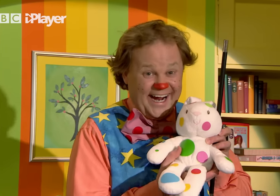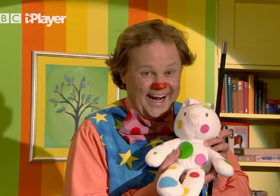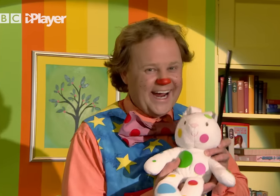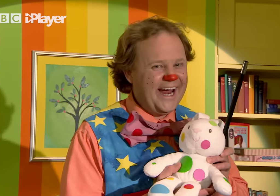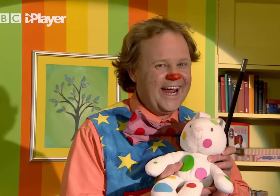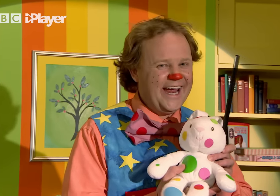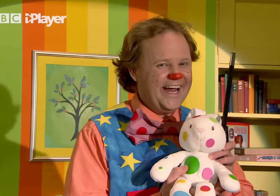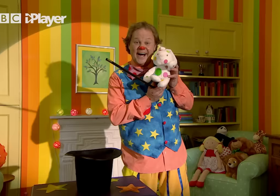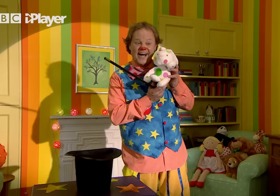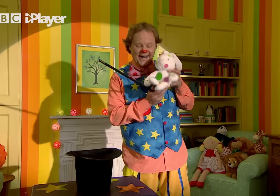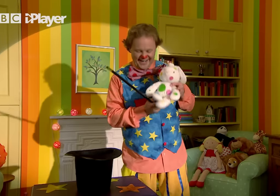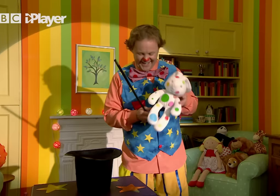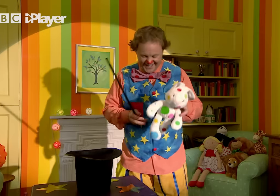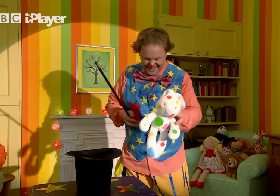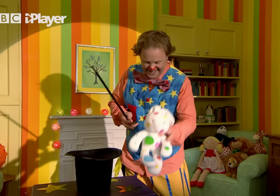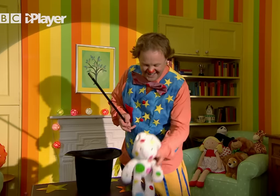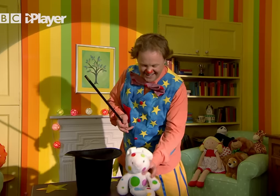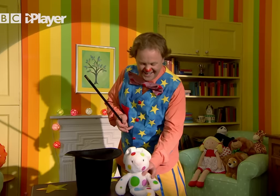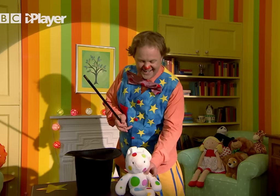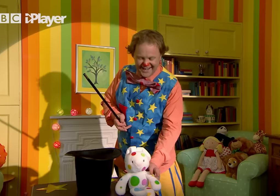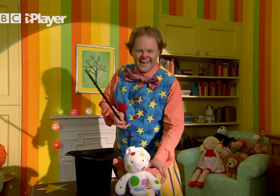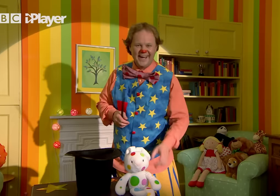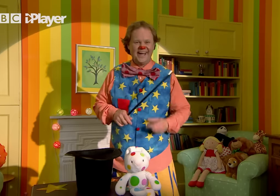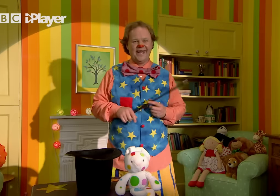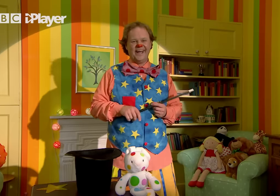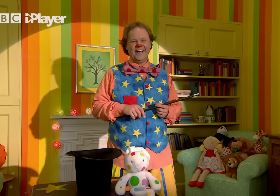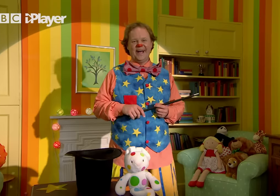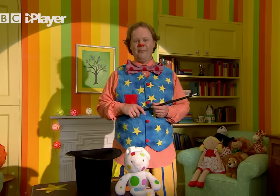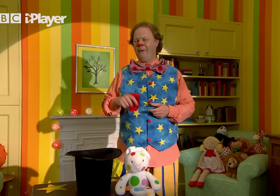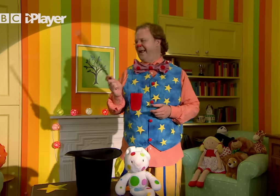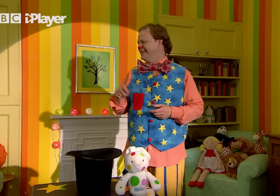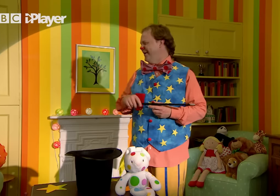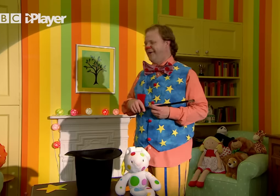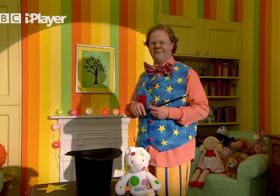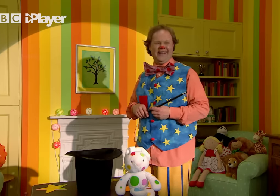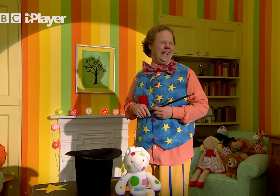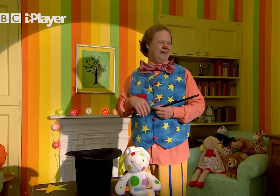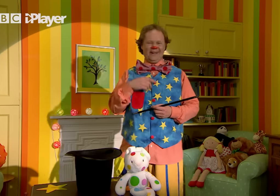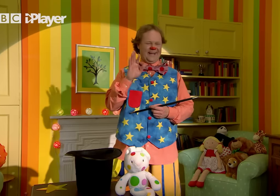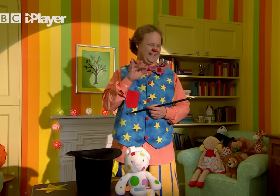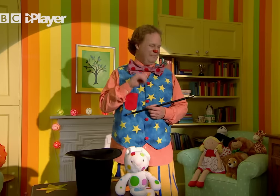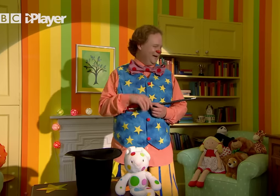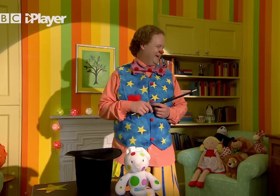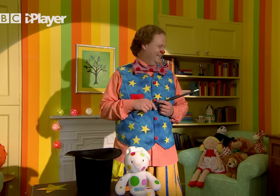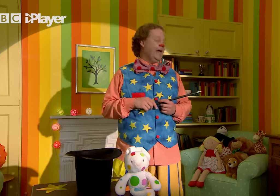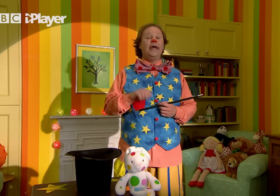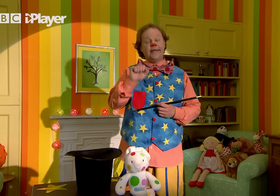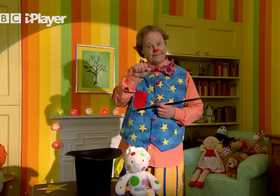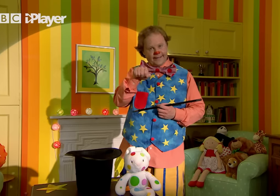That's amazing. You really can do magic. Well, not really. I mean, I dabble around. Yes, I